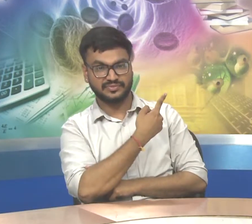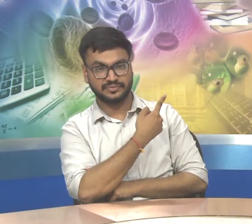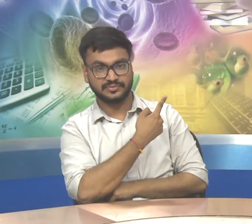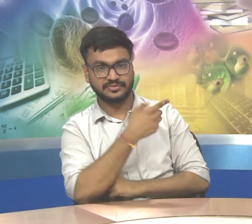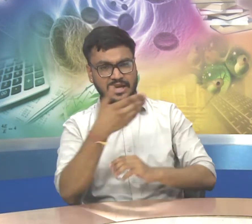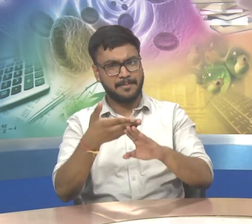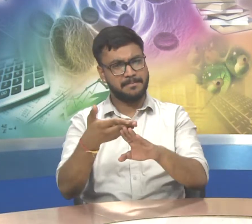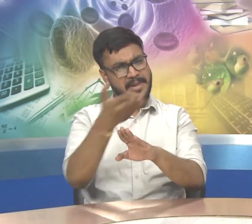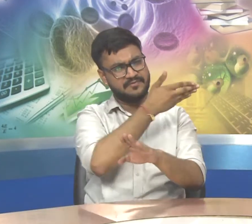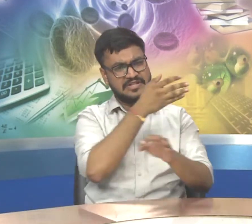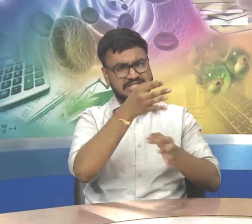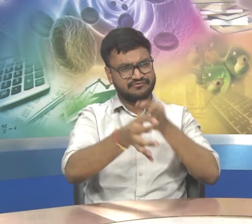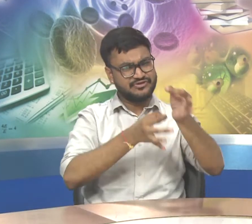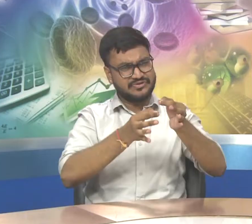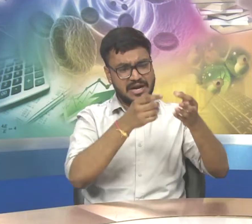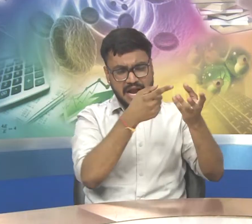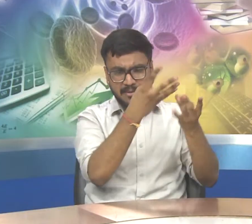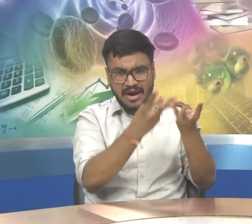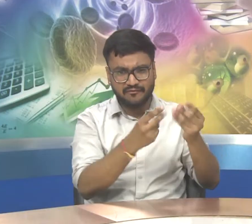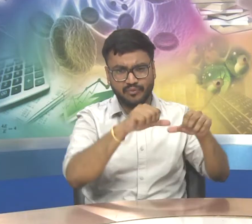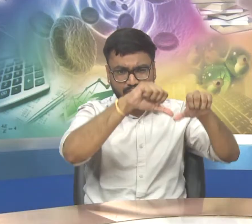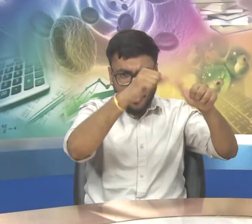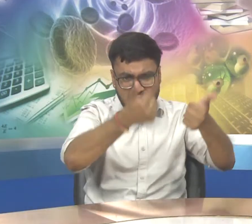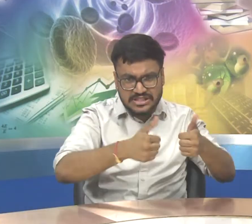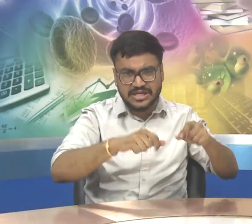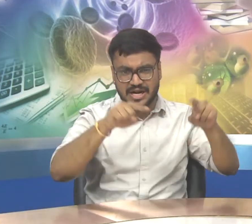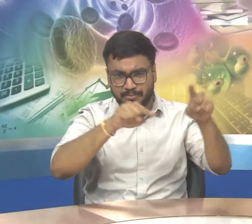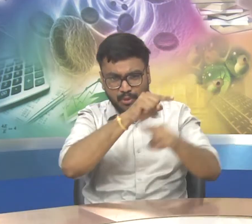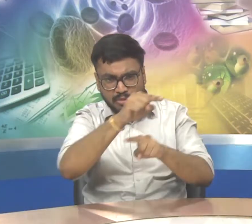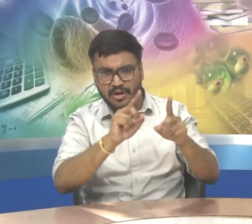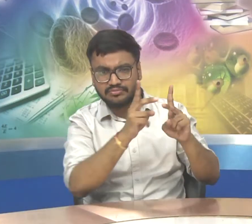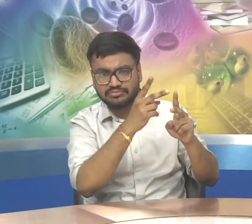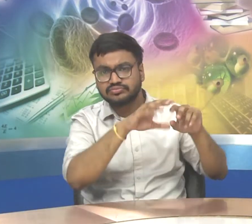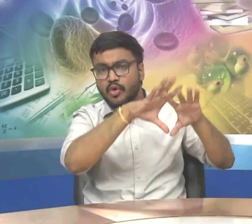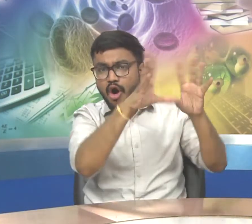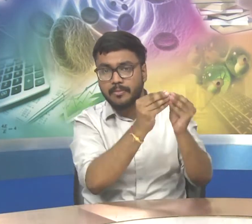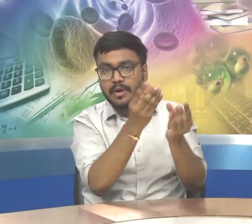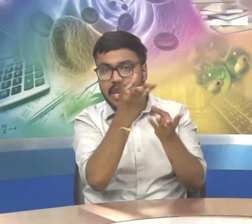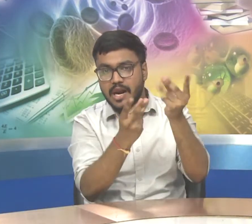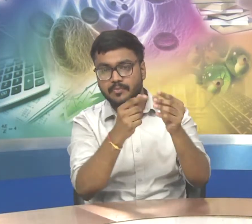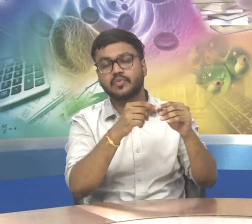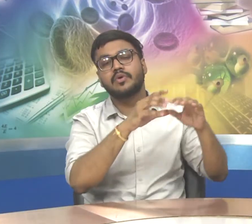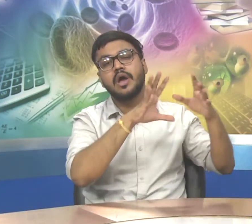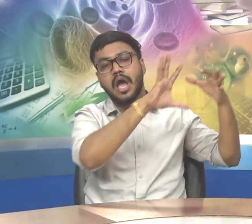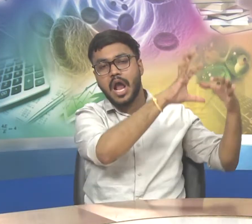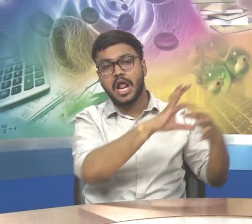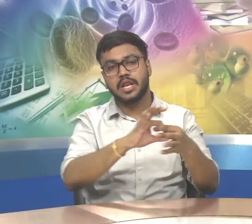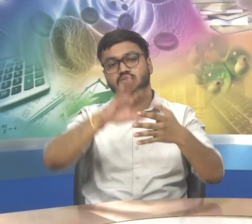Here is a table showing some elements, their symbol and their mass.